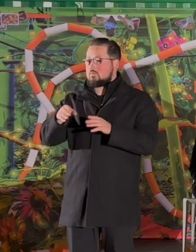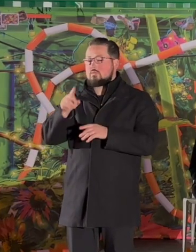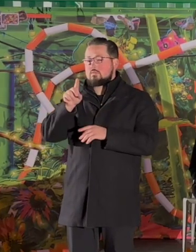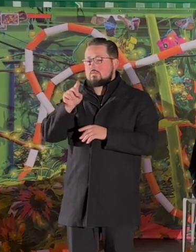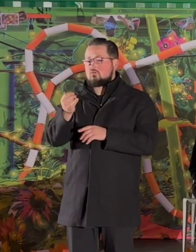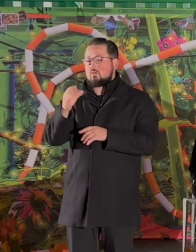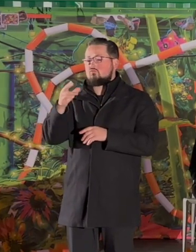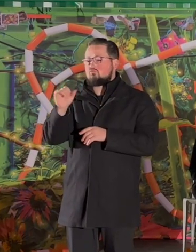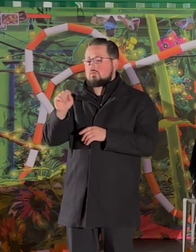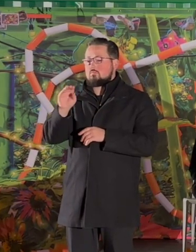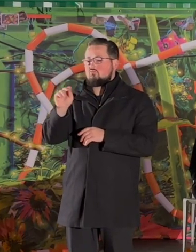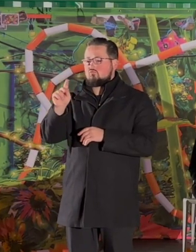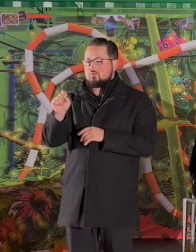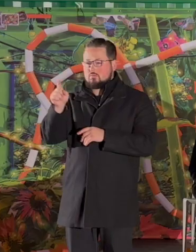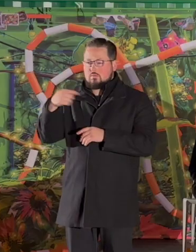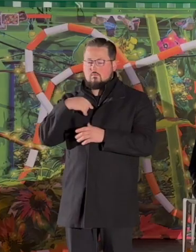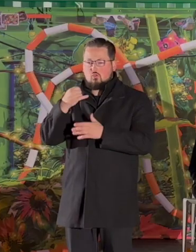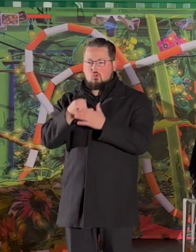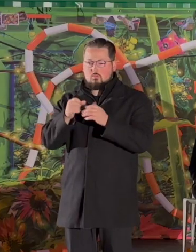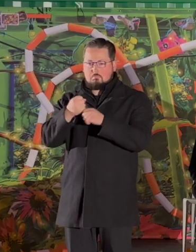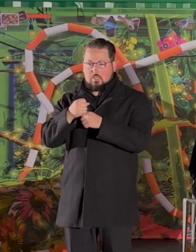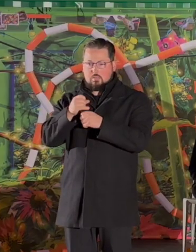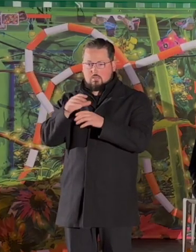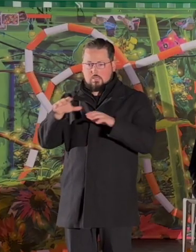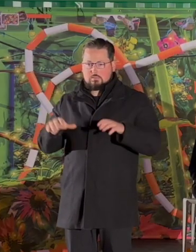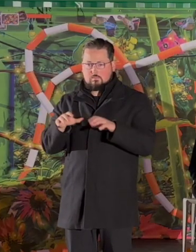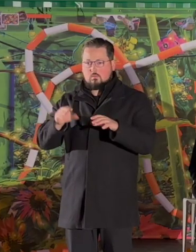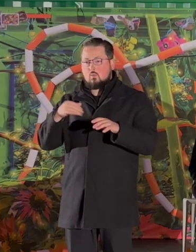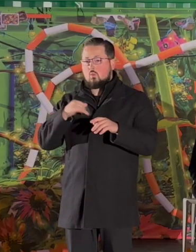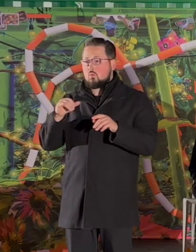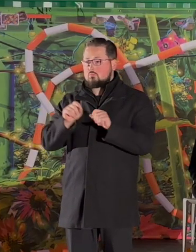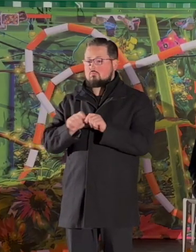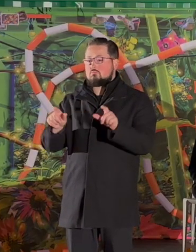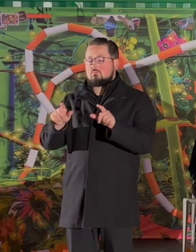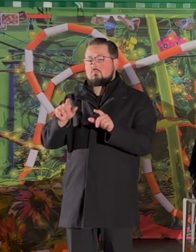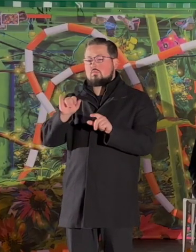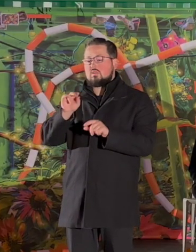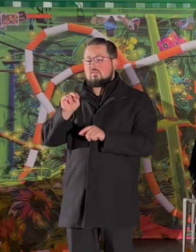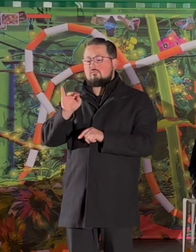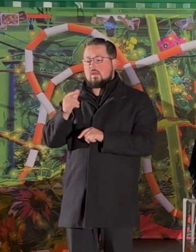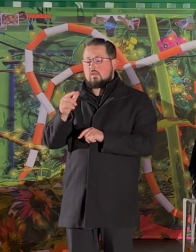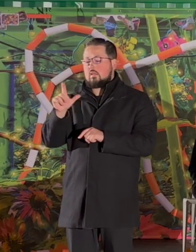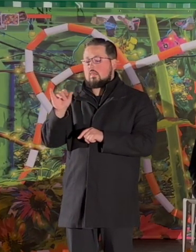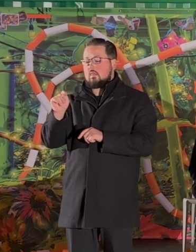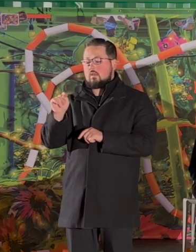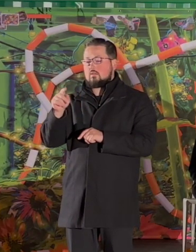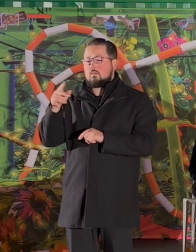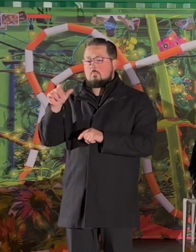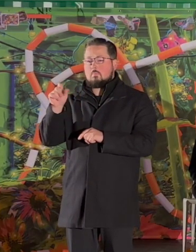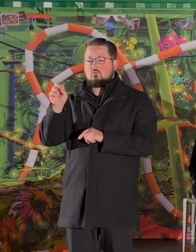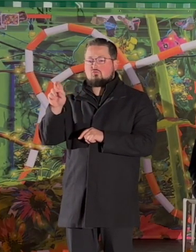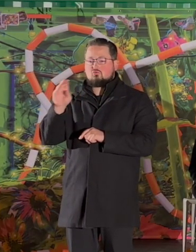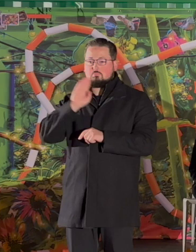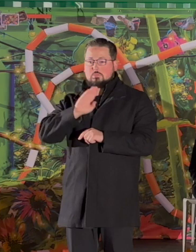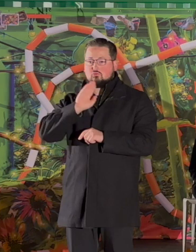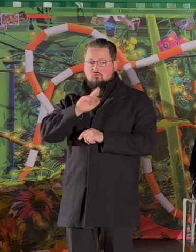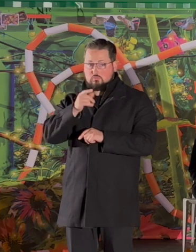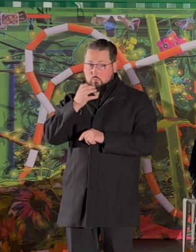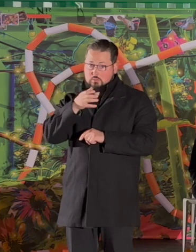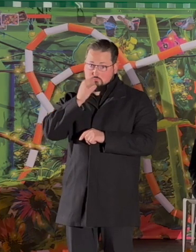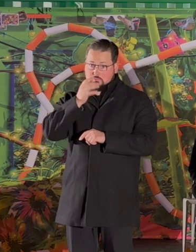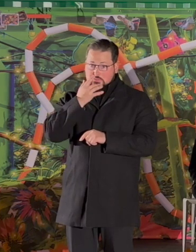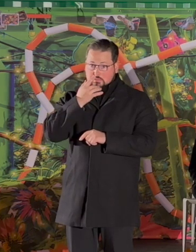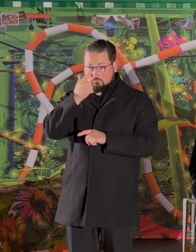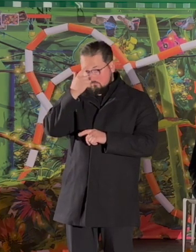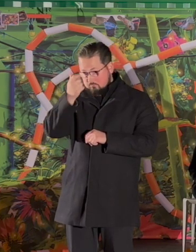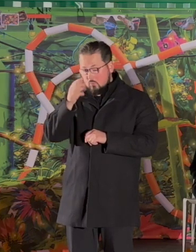Brooks there. There's an art making activity. We're also premiering the Inviting Light Pilsner beer, so grab or taste some of it.